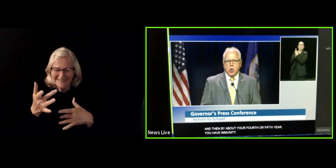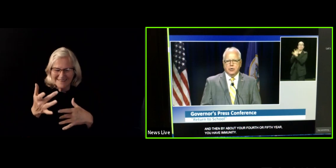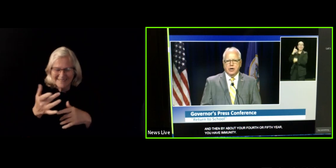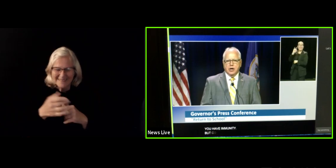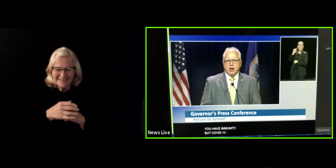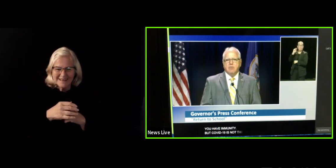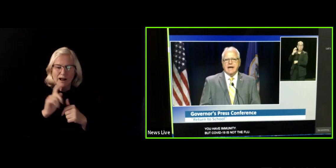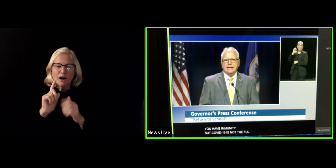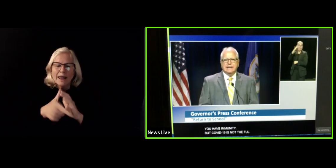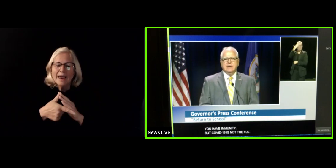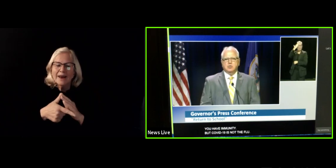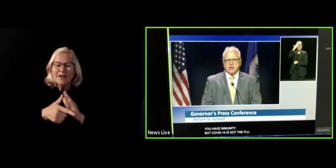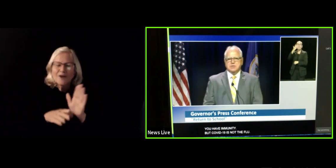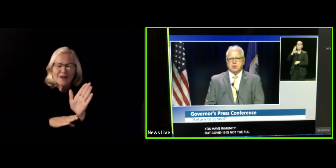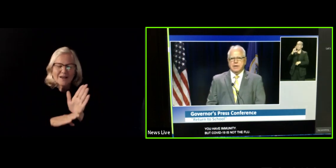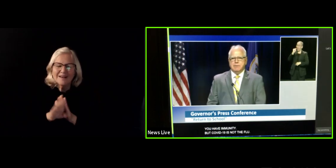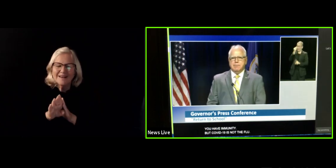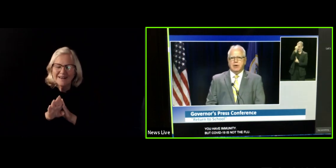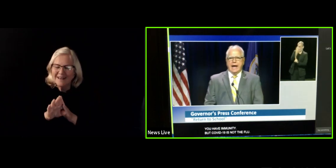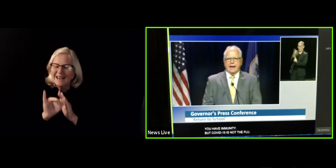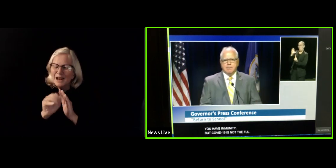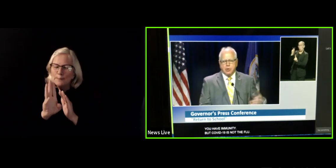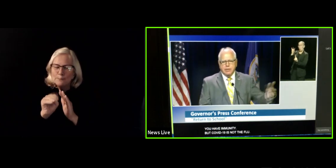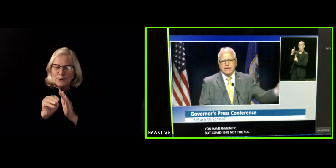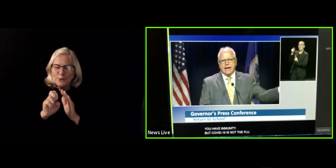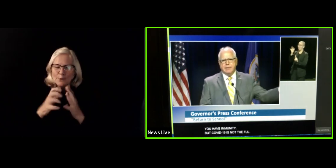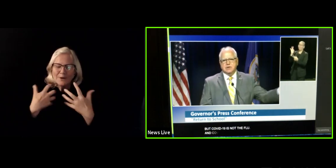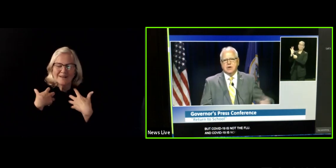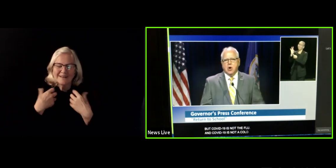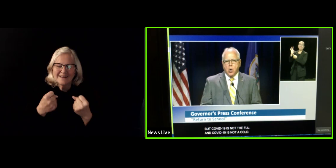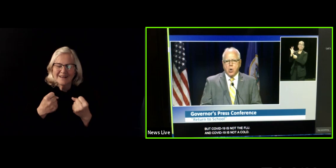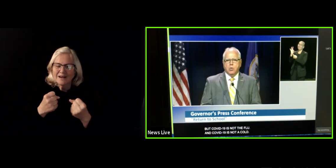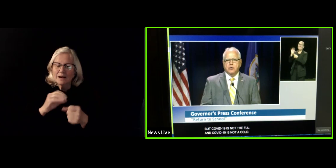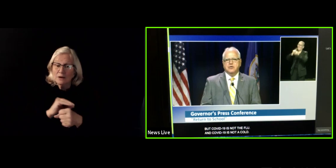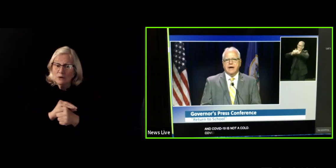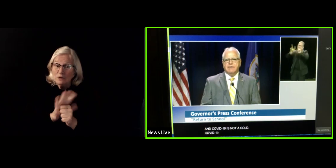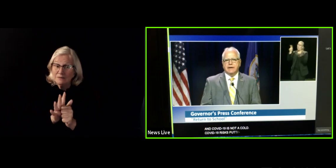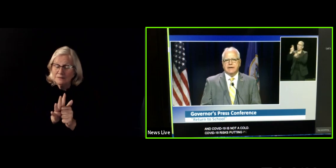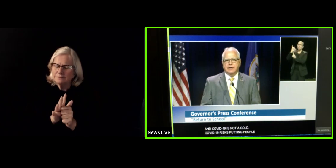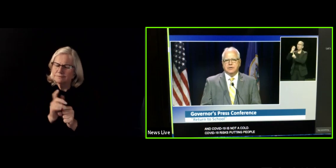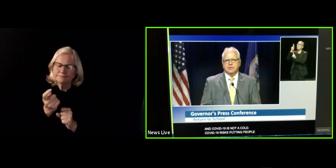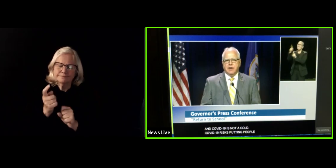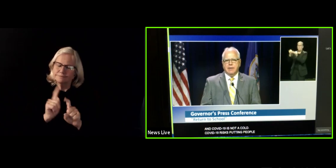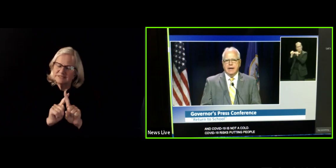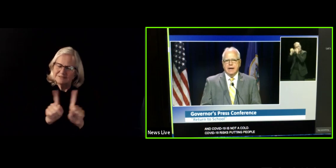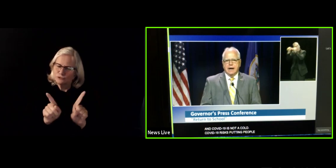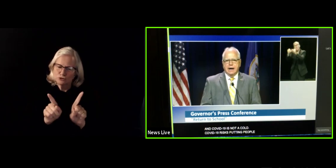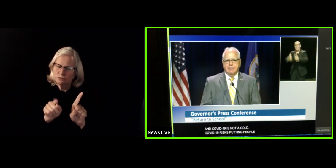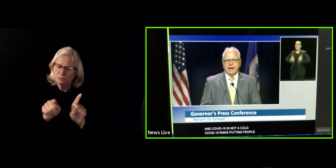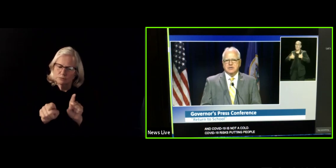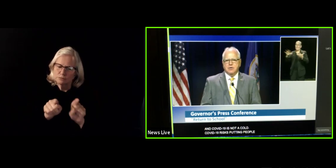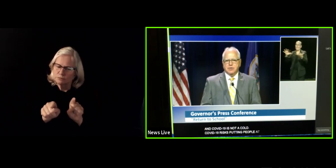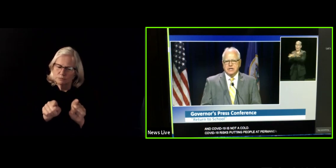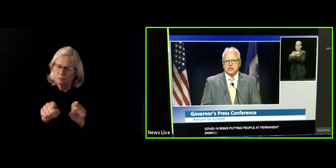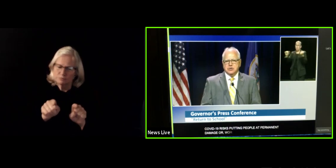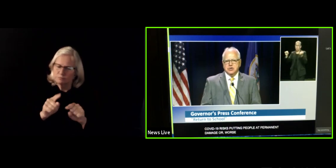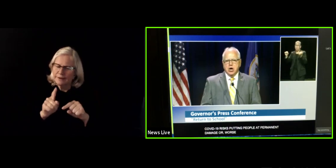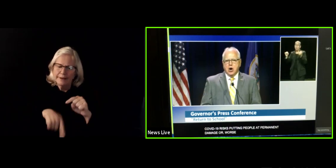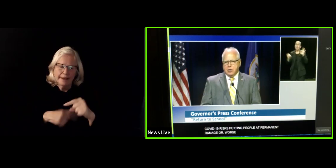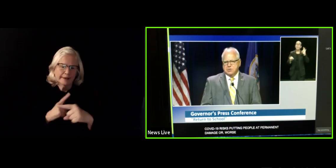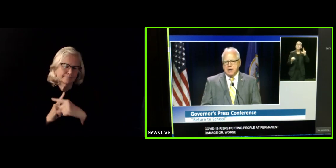cold. COVID-19 risks putting people at permanent damage or worse yet, fatalities from it. And so for